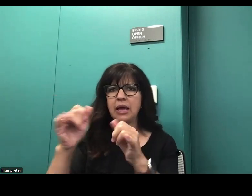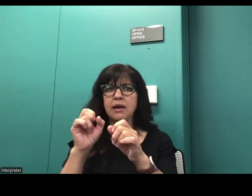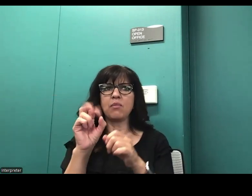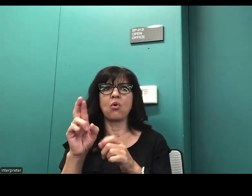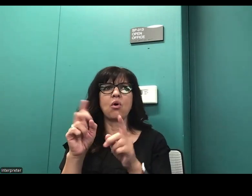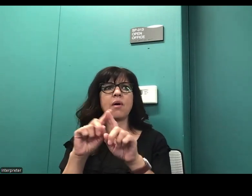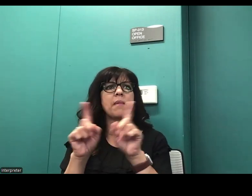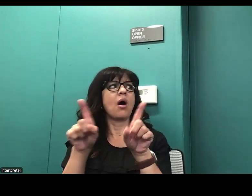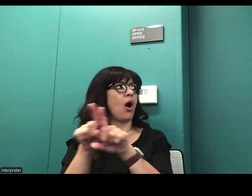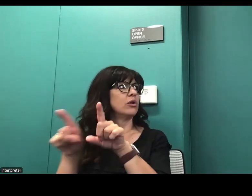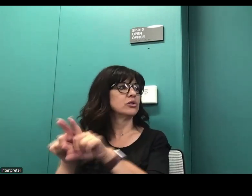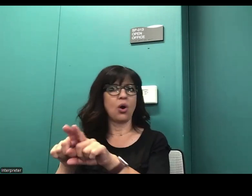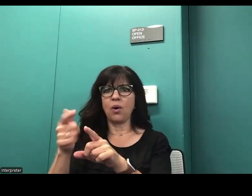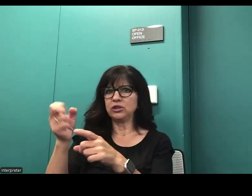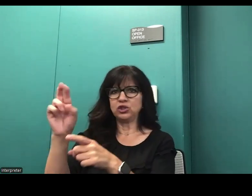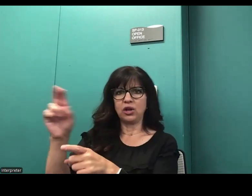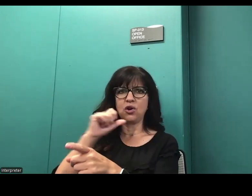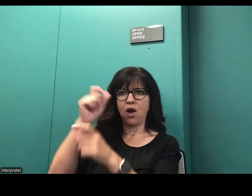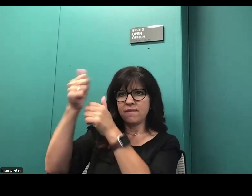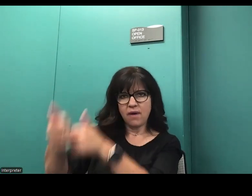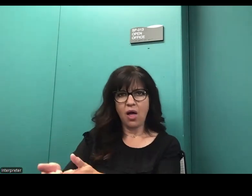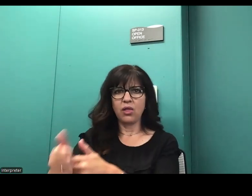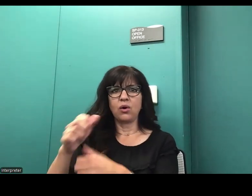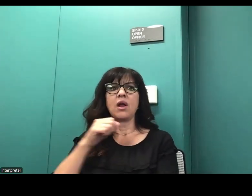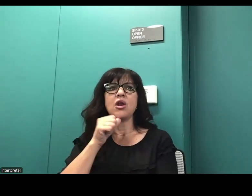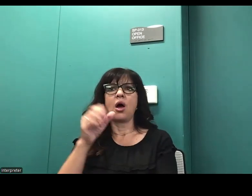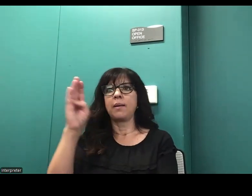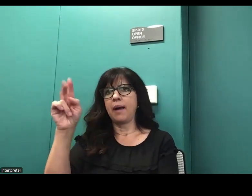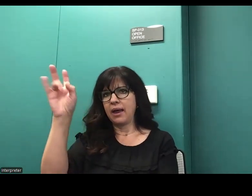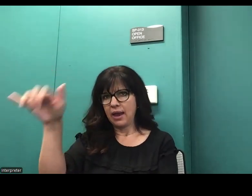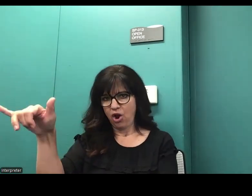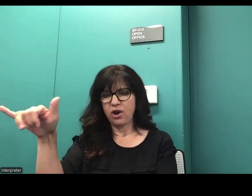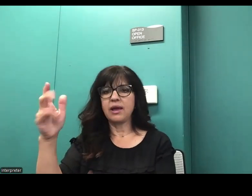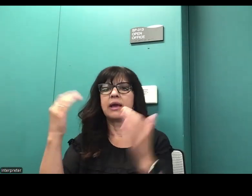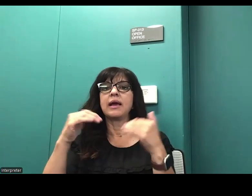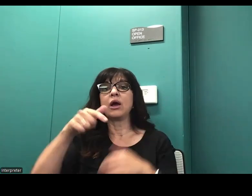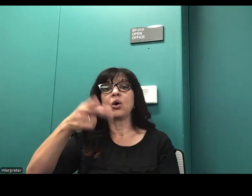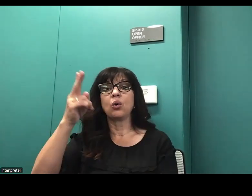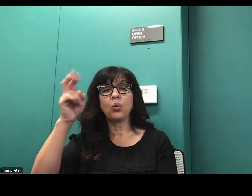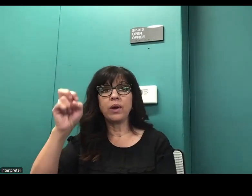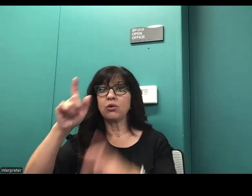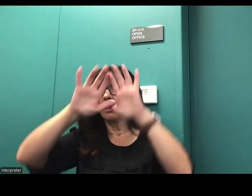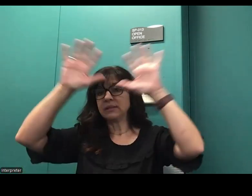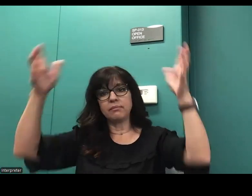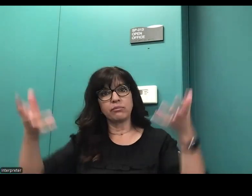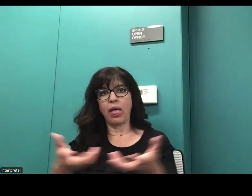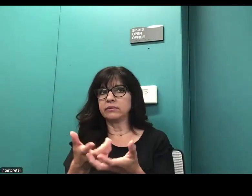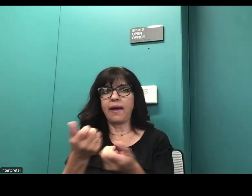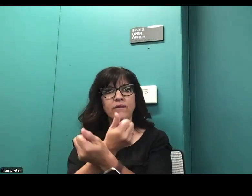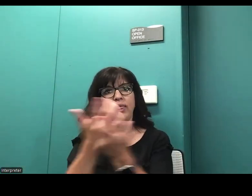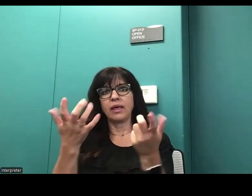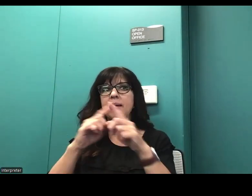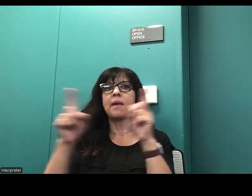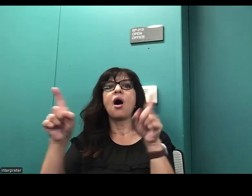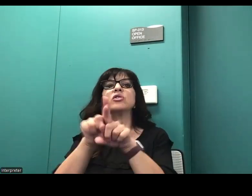also a gender that's non-conforming or non-binary. Queer is an umbrella term for all of those. It's also an